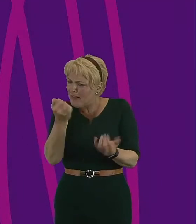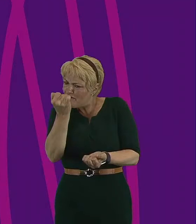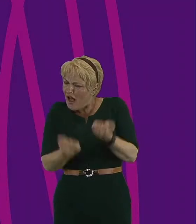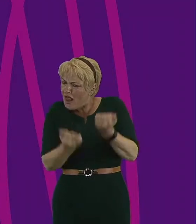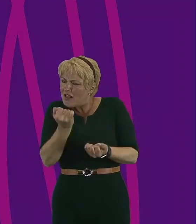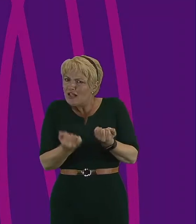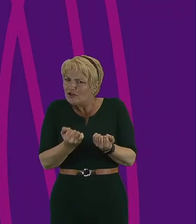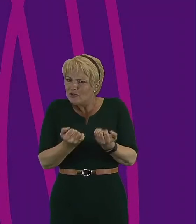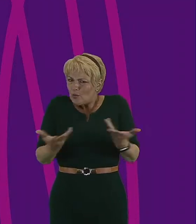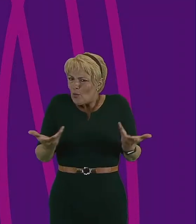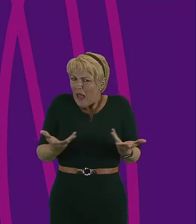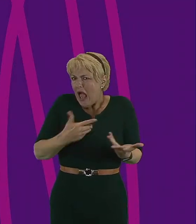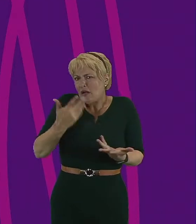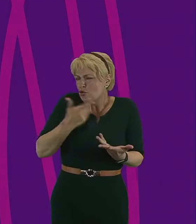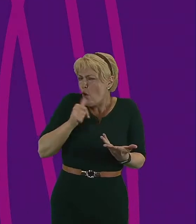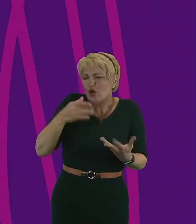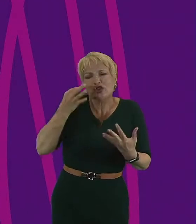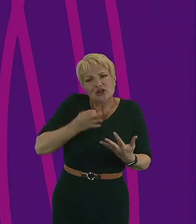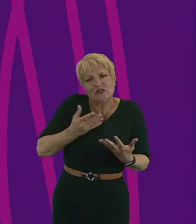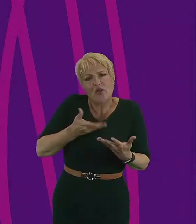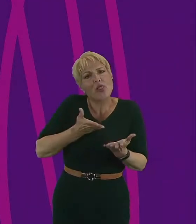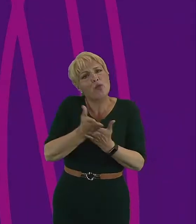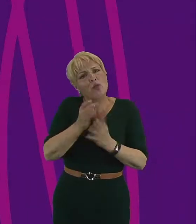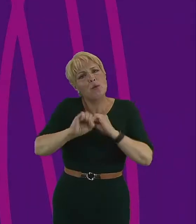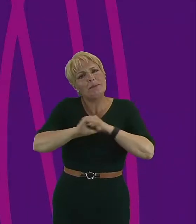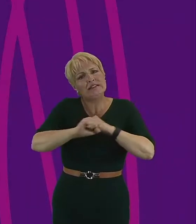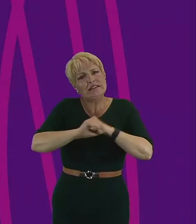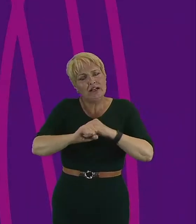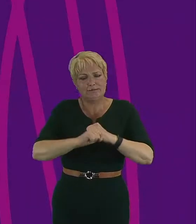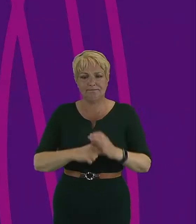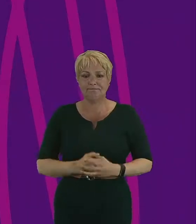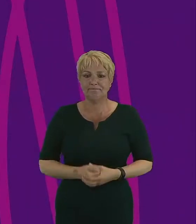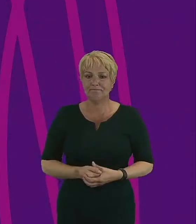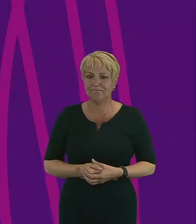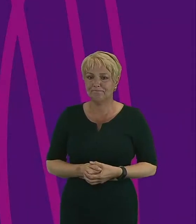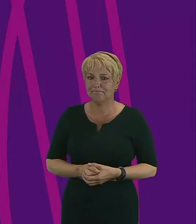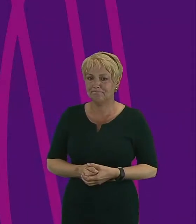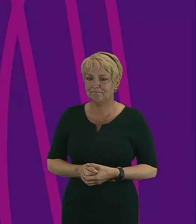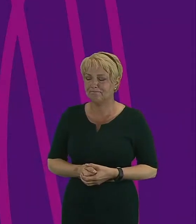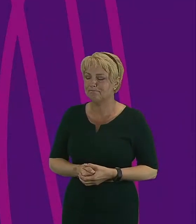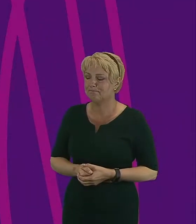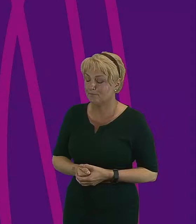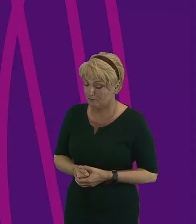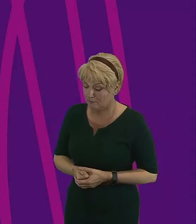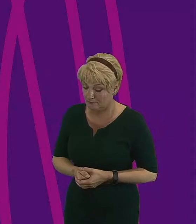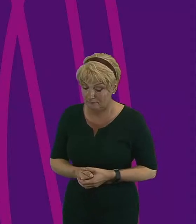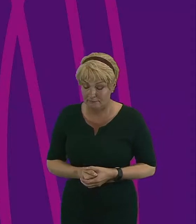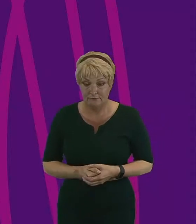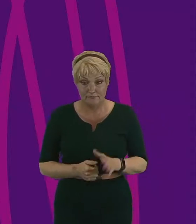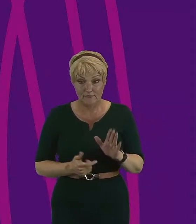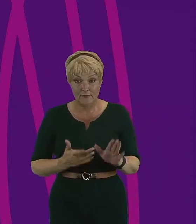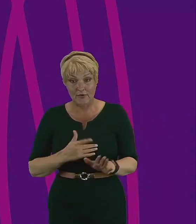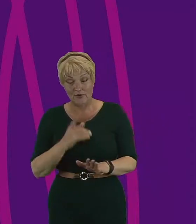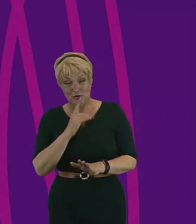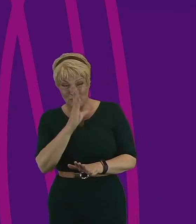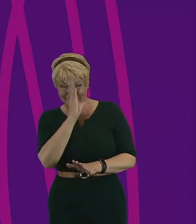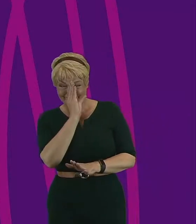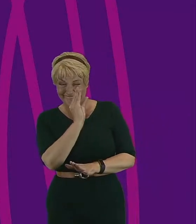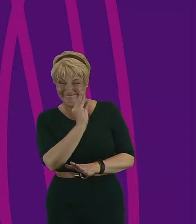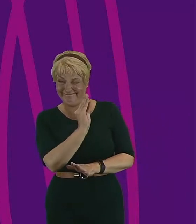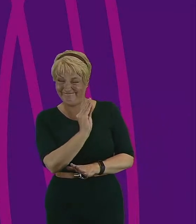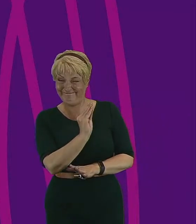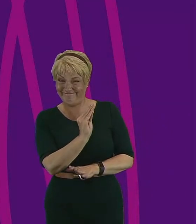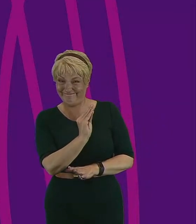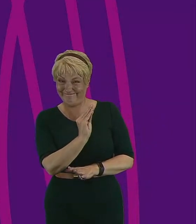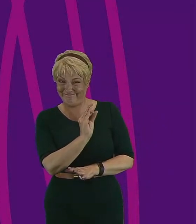policy decisions? Cabinet Secretary. Can I just caution the member, I think, to question on the basis